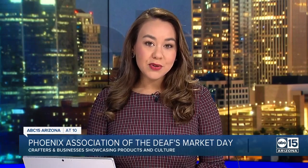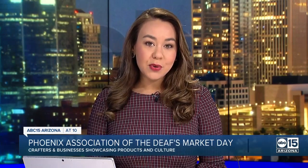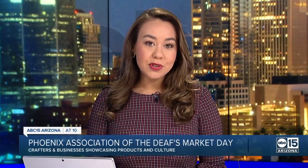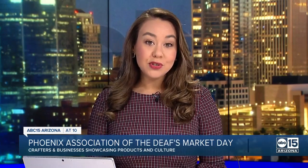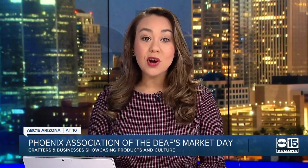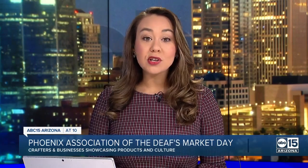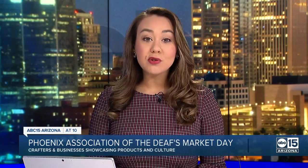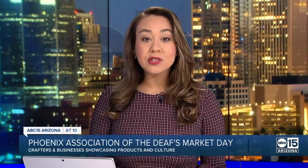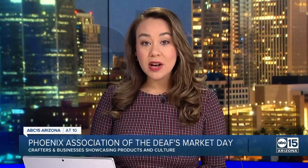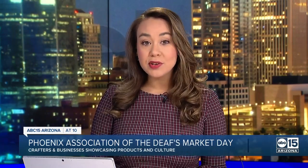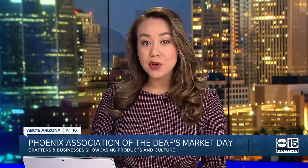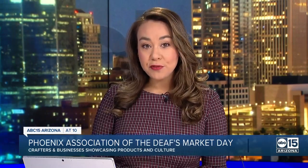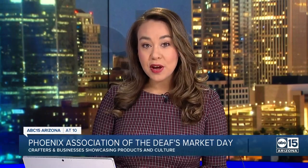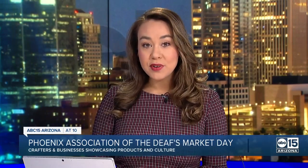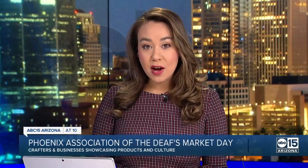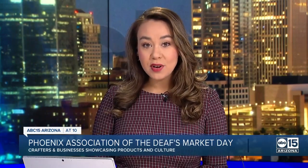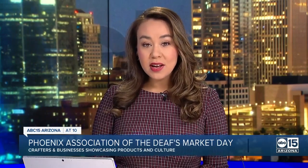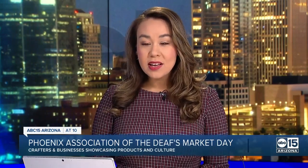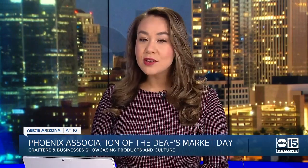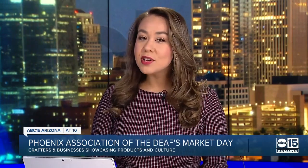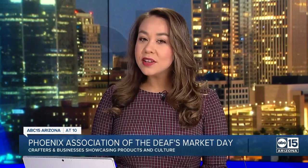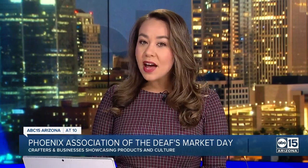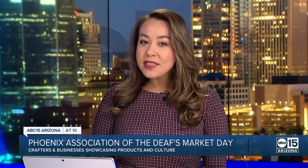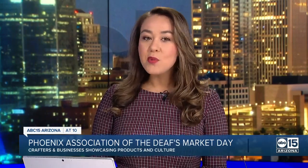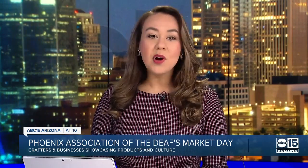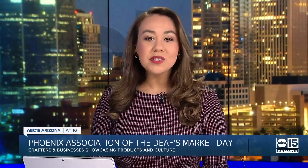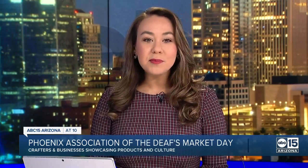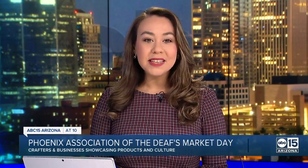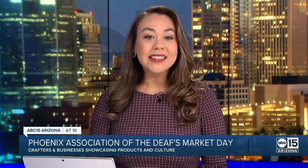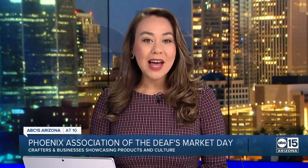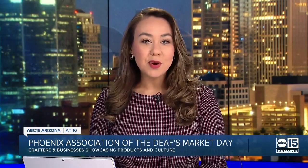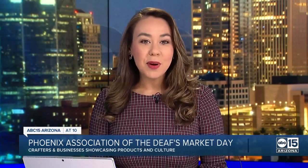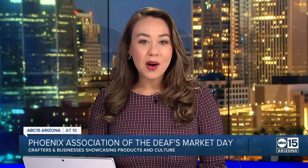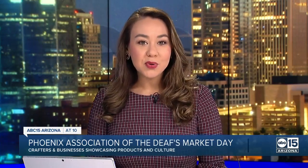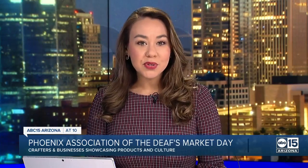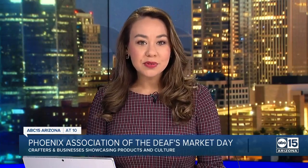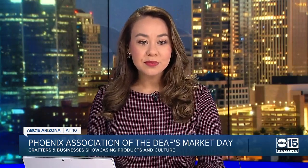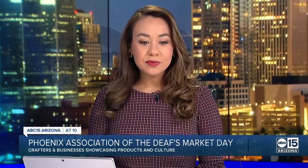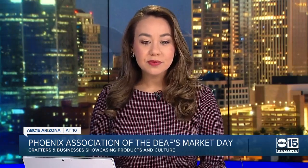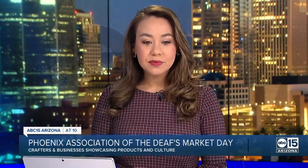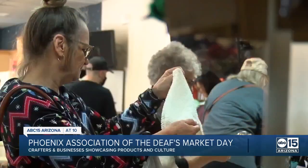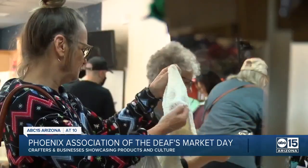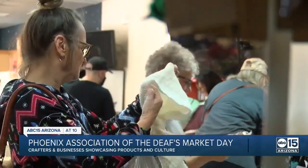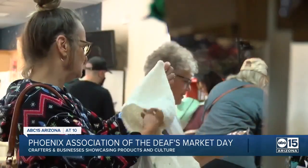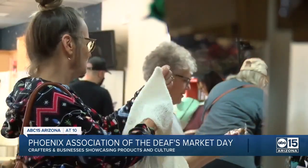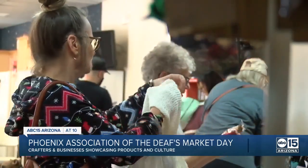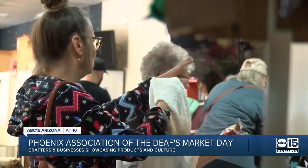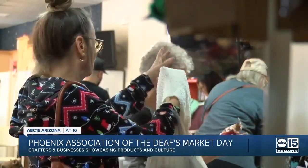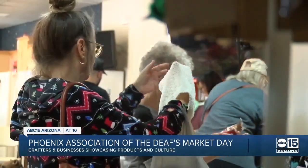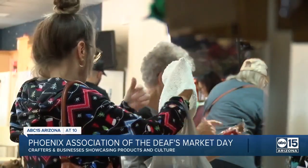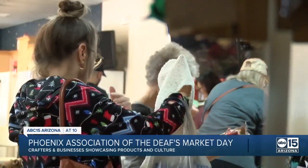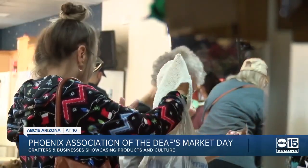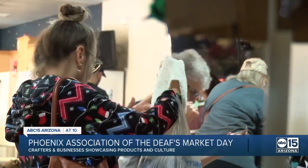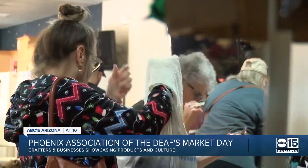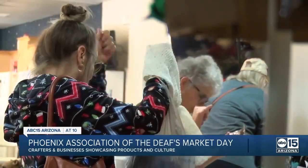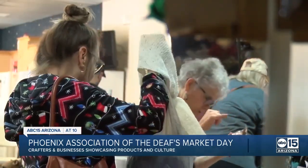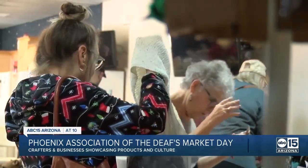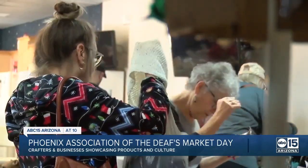Arizona's Josh Cristianto found out, there's a lot they want to be loud about. It might sound quiet to